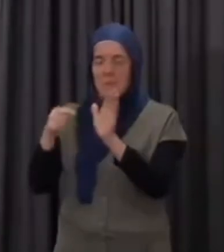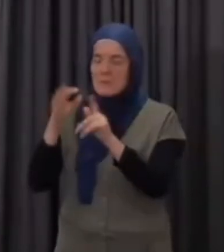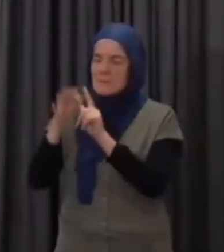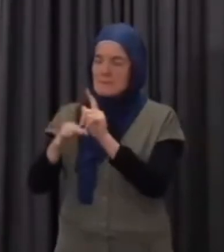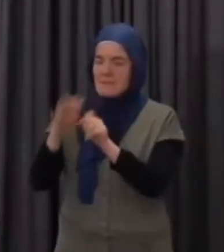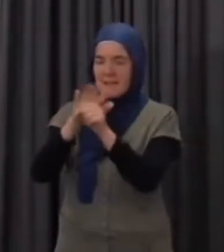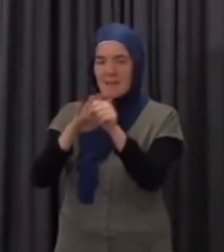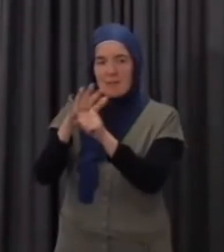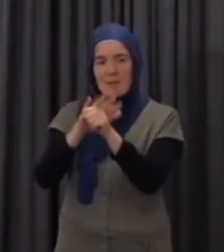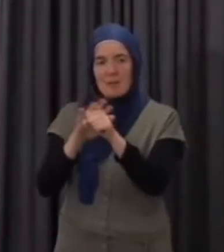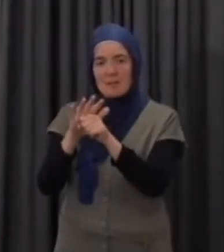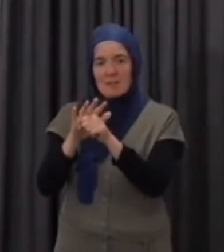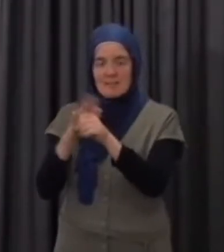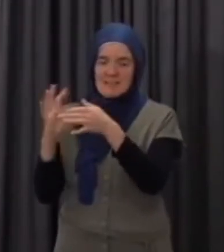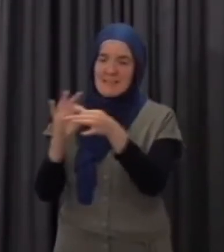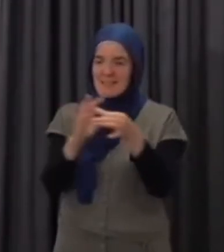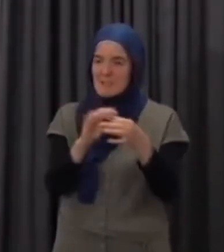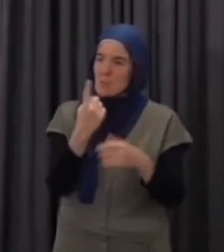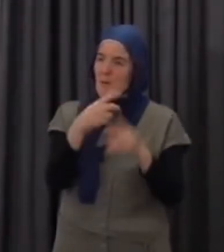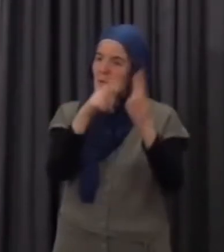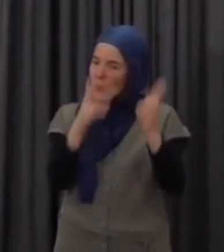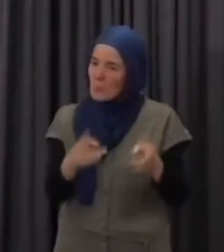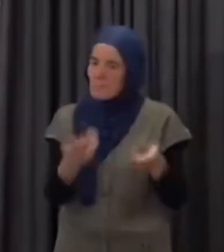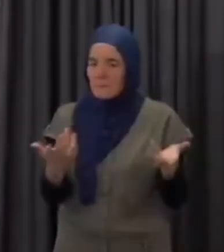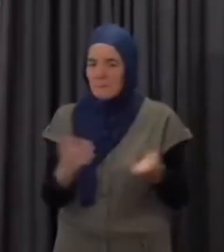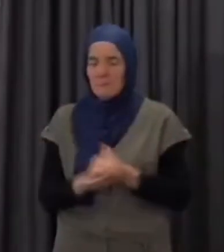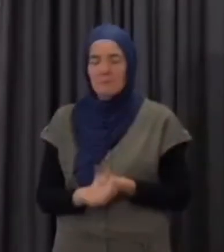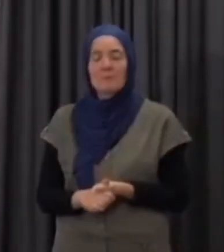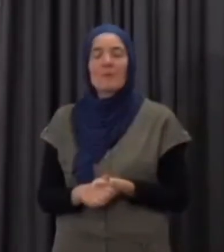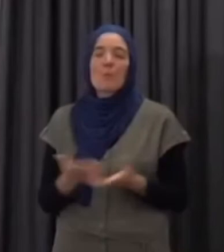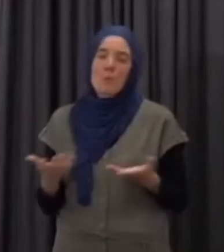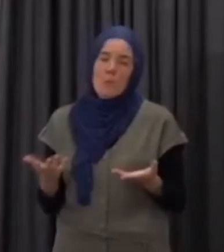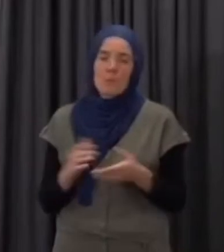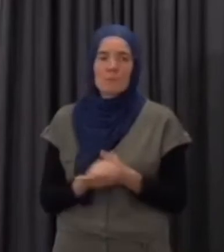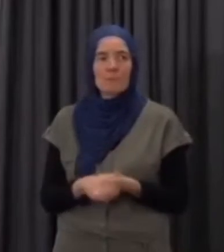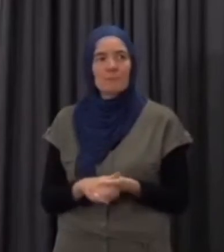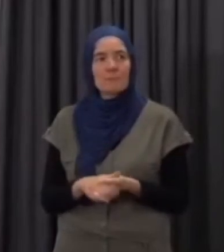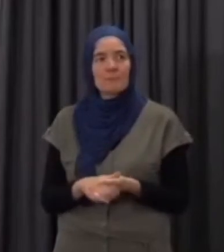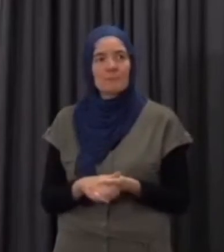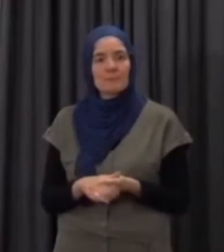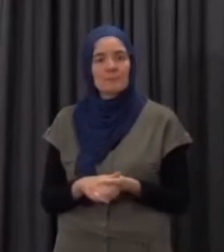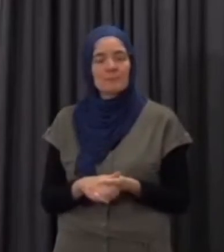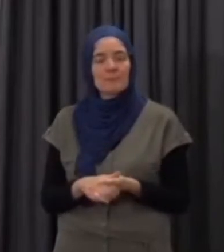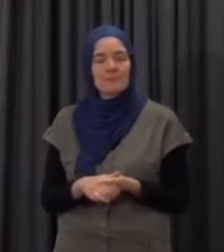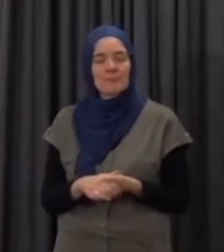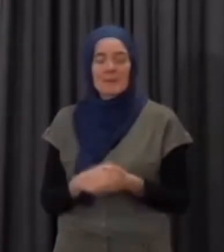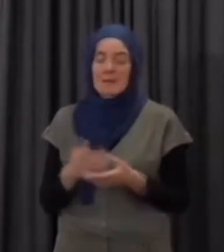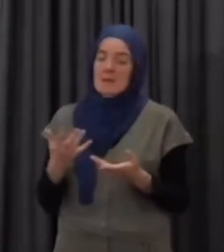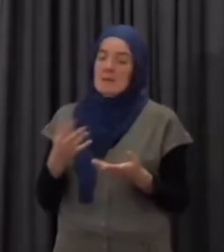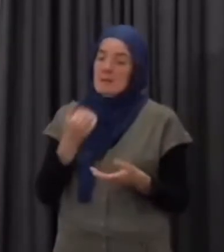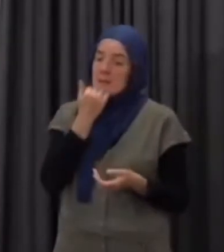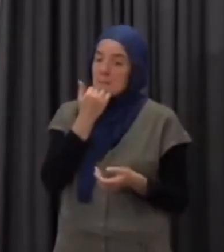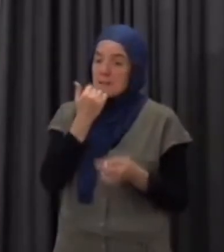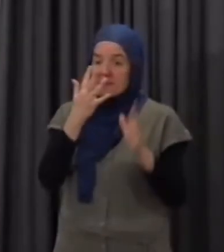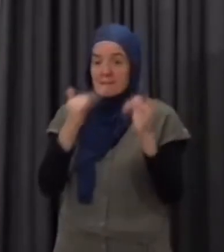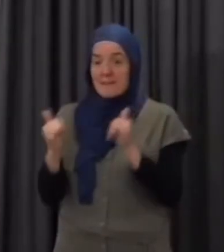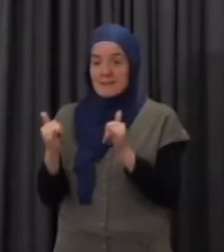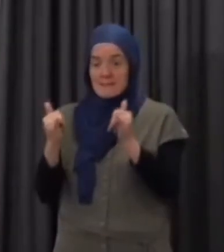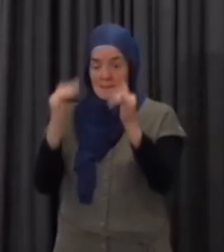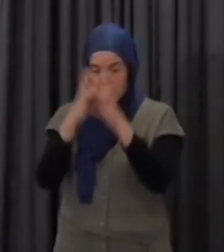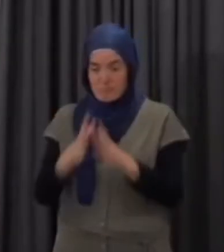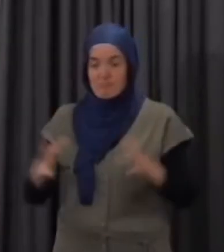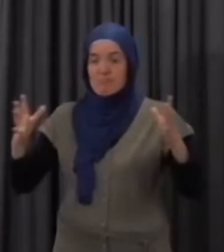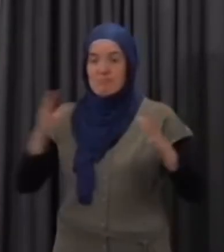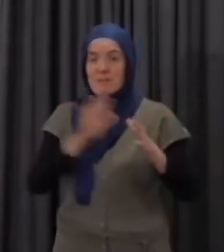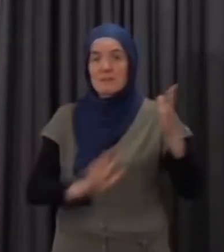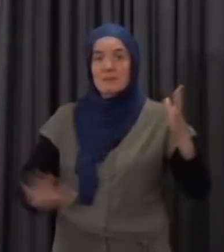population because it's associated with a care home. I think equally, at a time when we're looking to increase the testing usage across Wales, we may see different